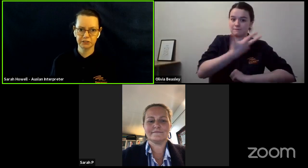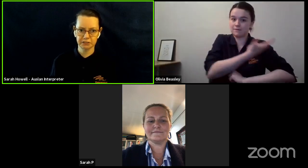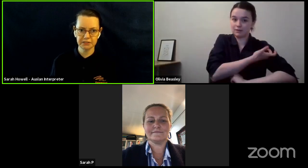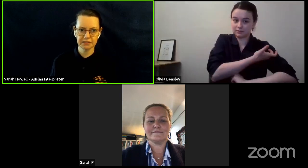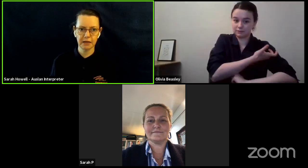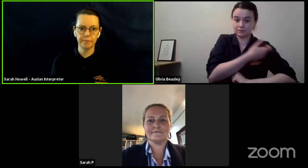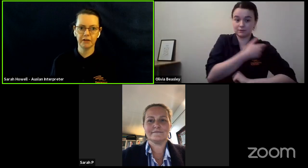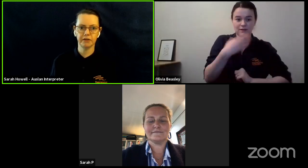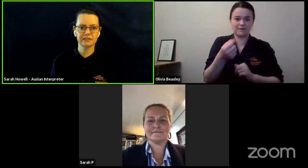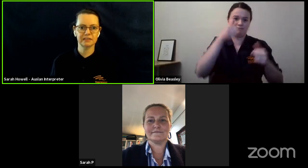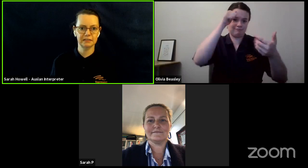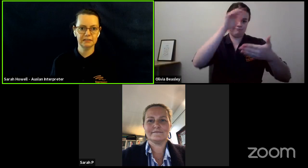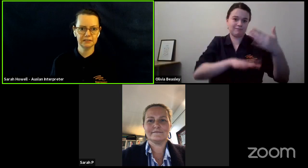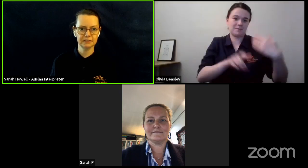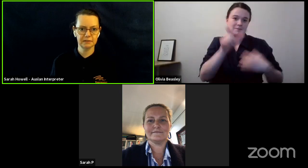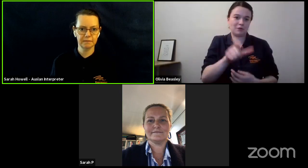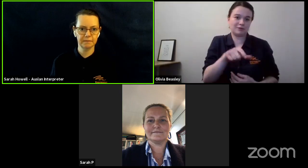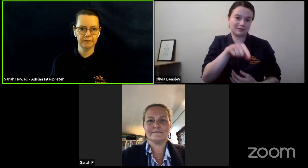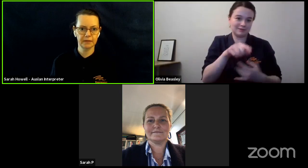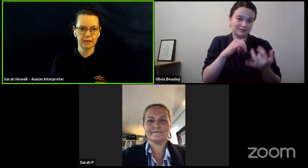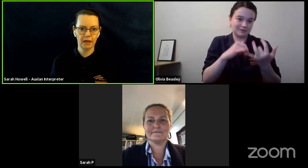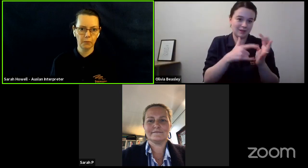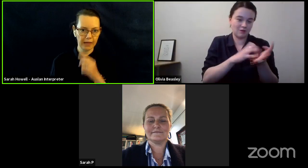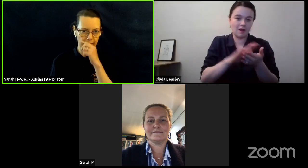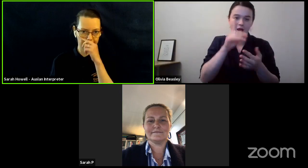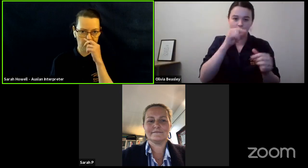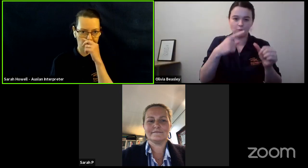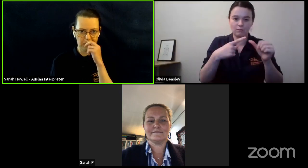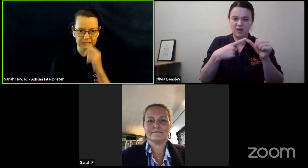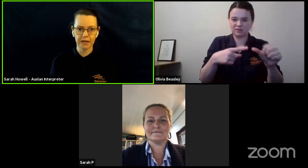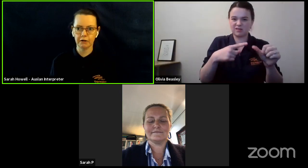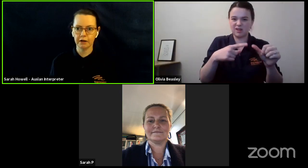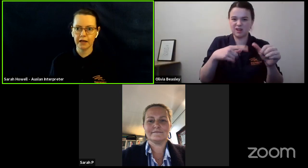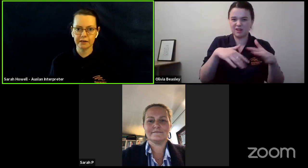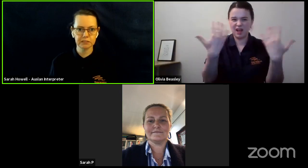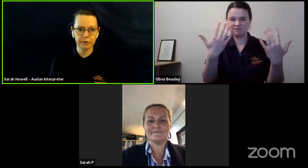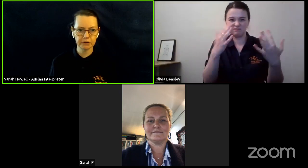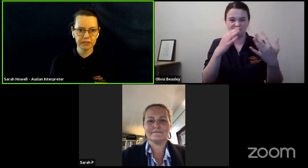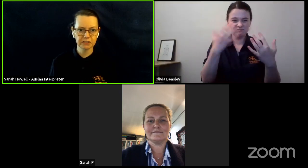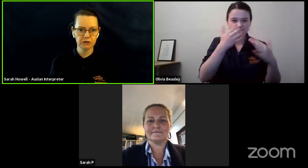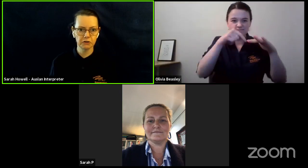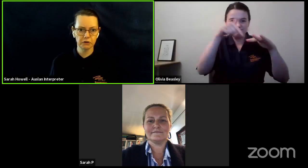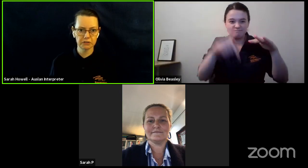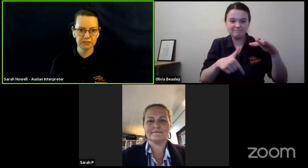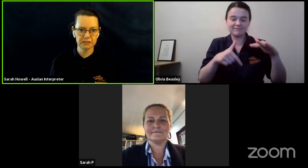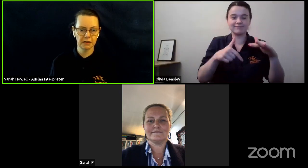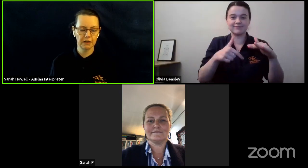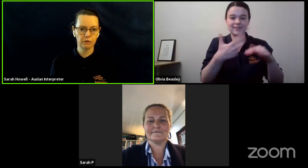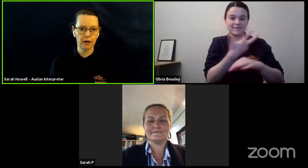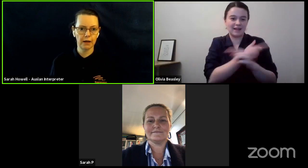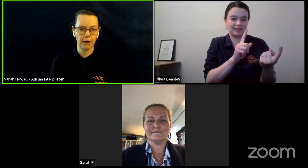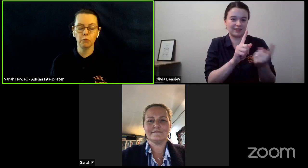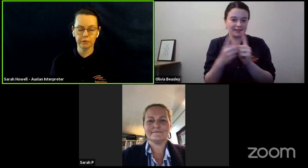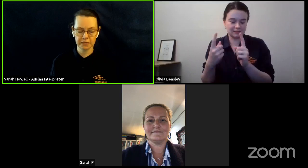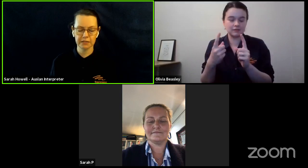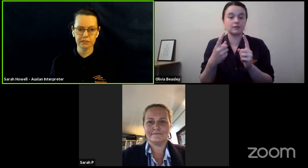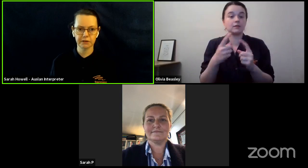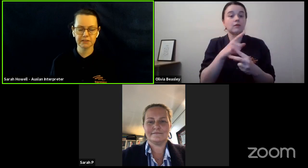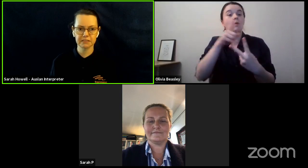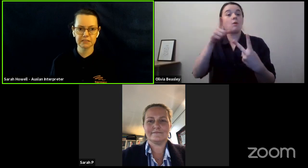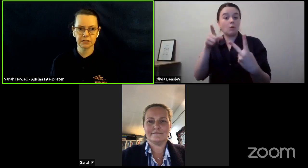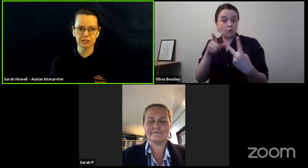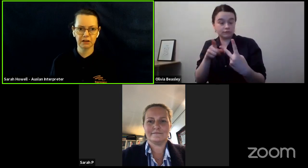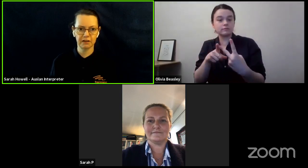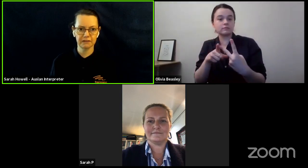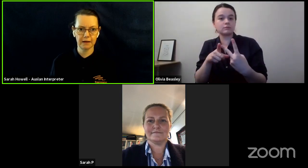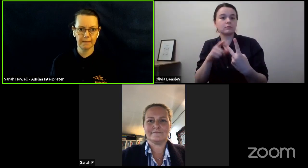ask questions about the vaccines. We have Sarah, an experienced nurse with